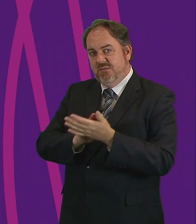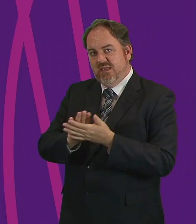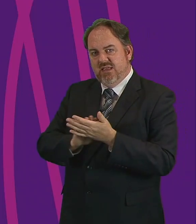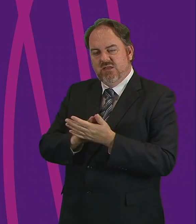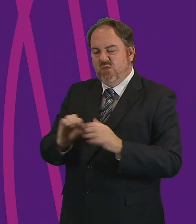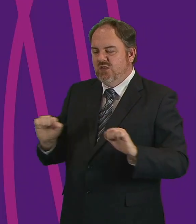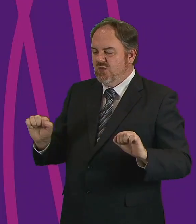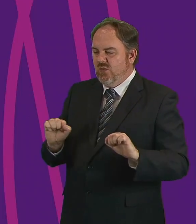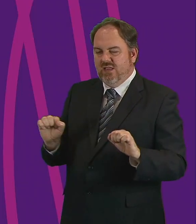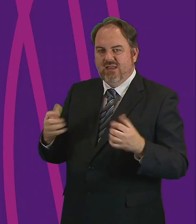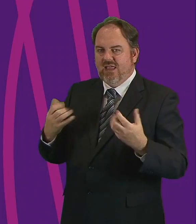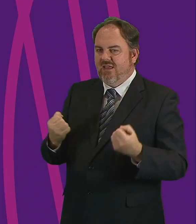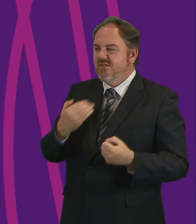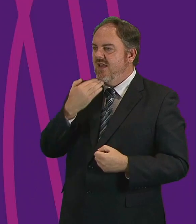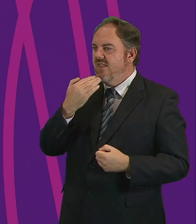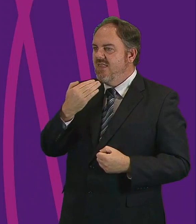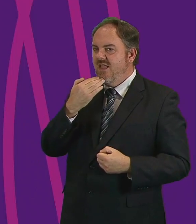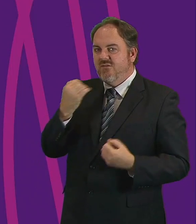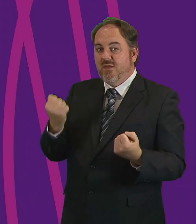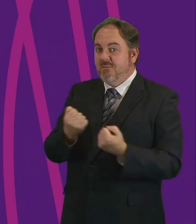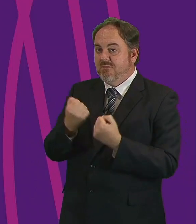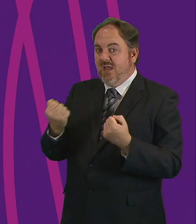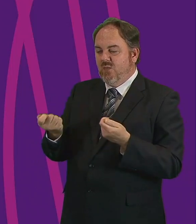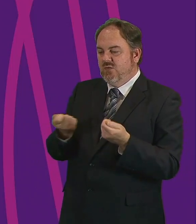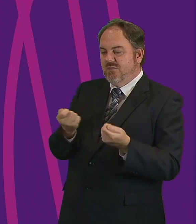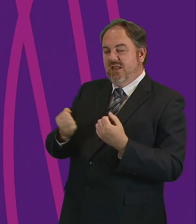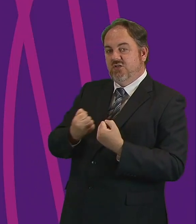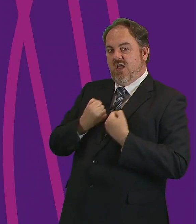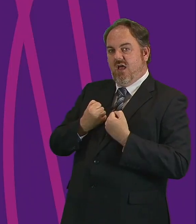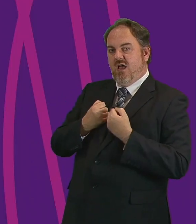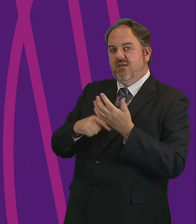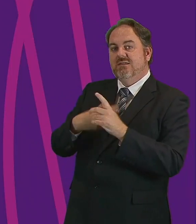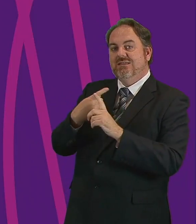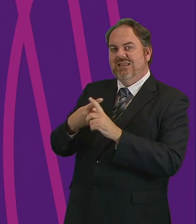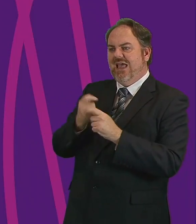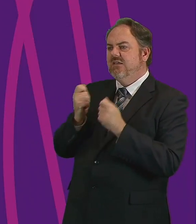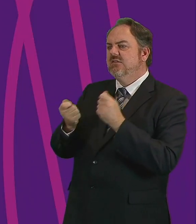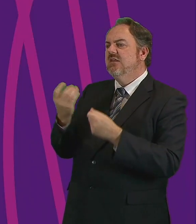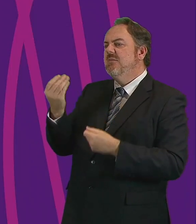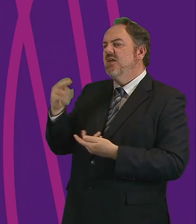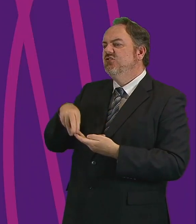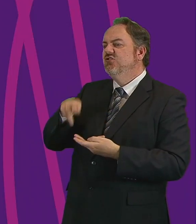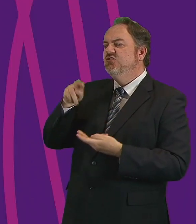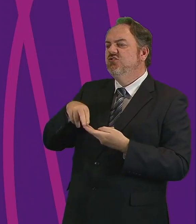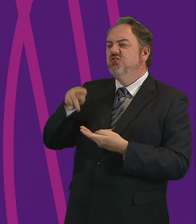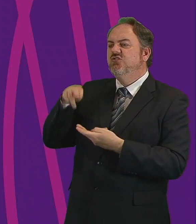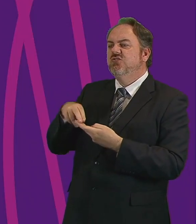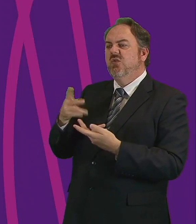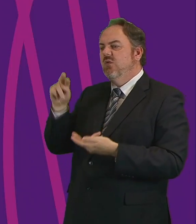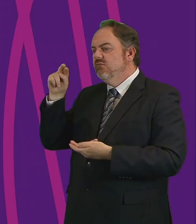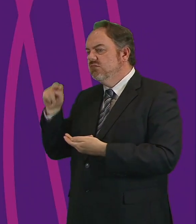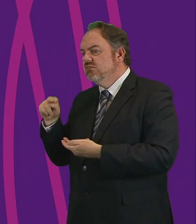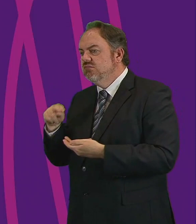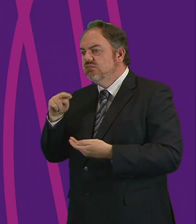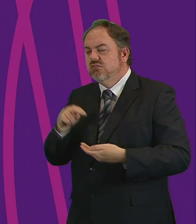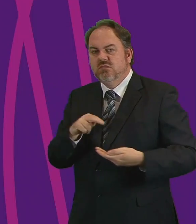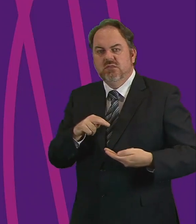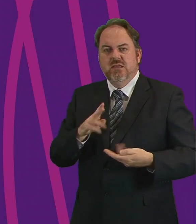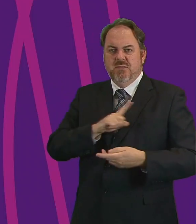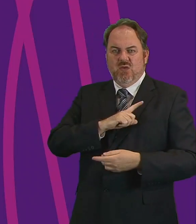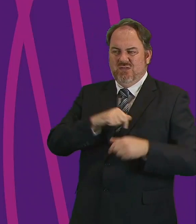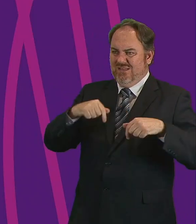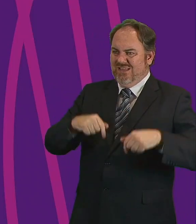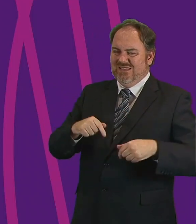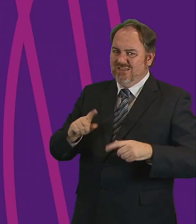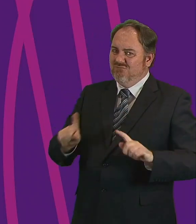reach in fiscal responsibility that is required to match the scale of the challenge we face as we seek